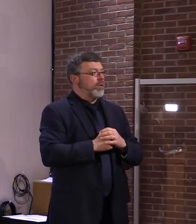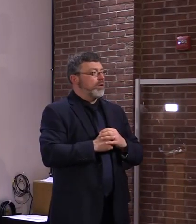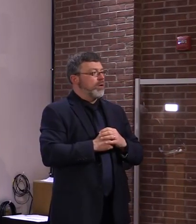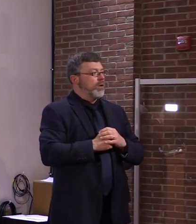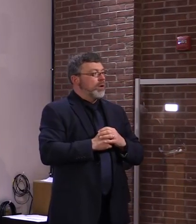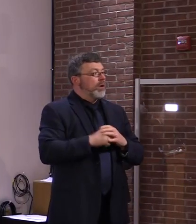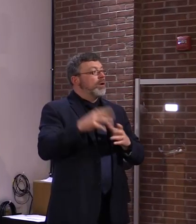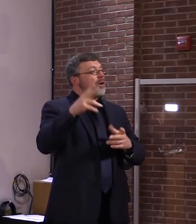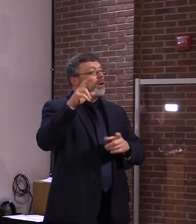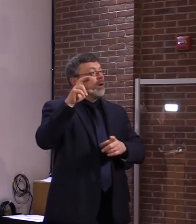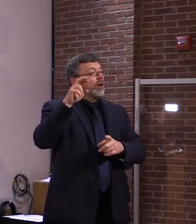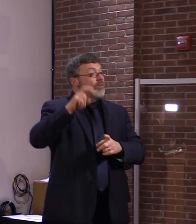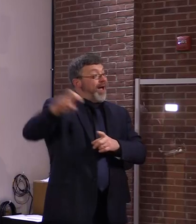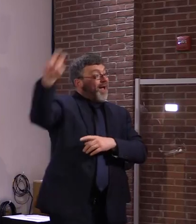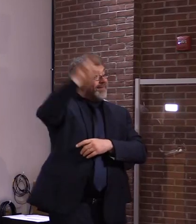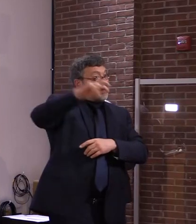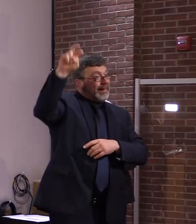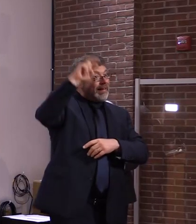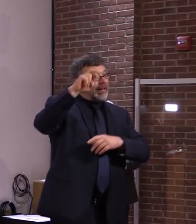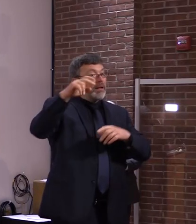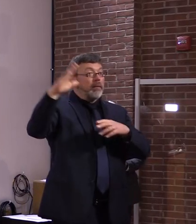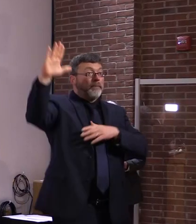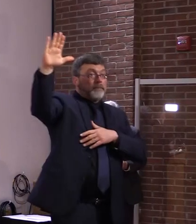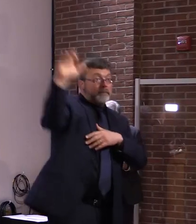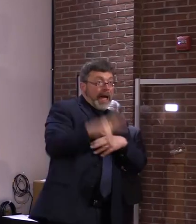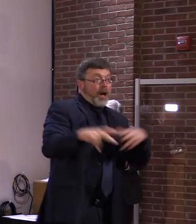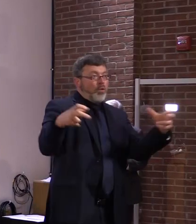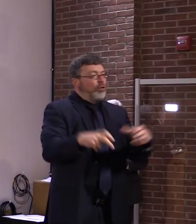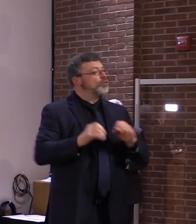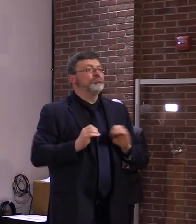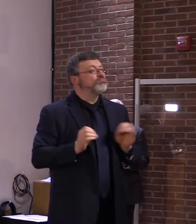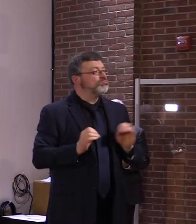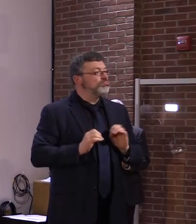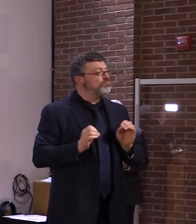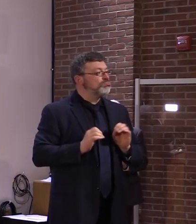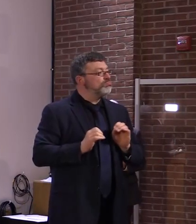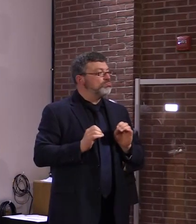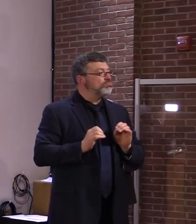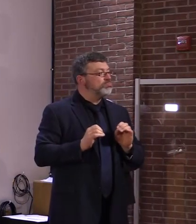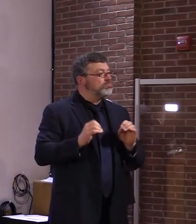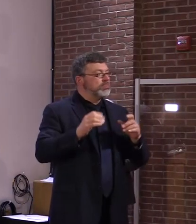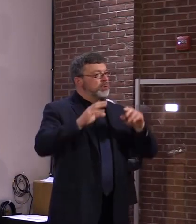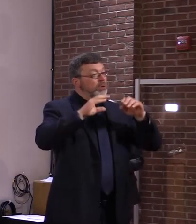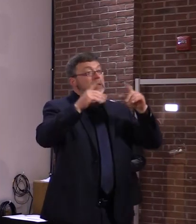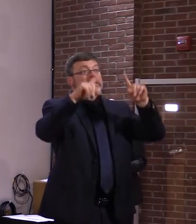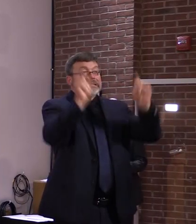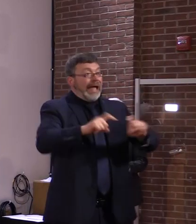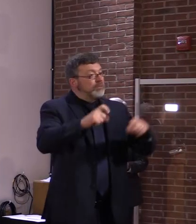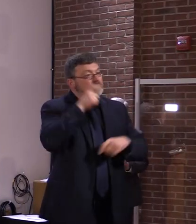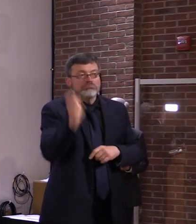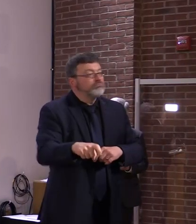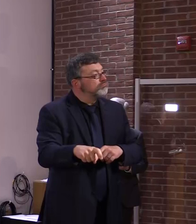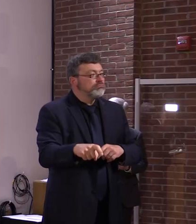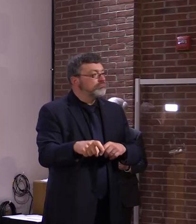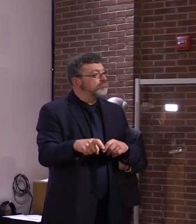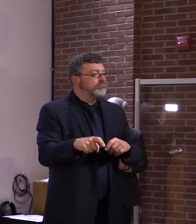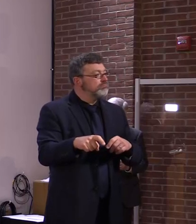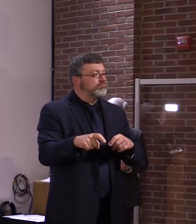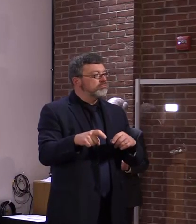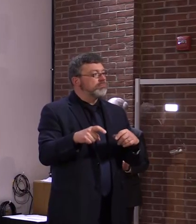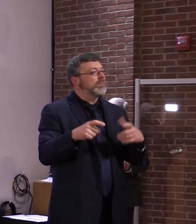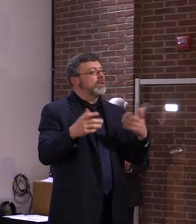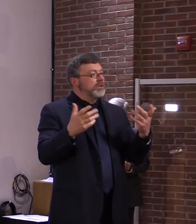a monumental moment in to both those regards, the mass as well as the gathering